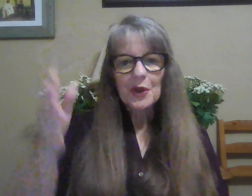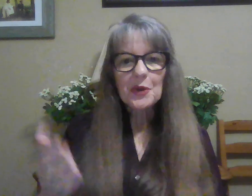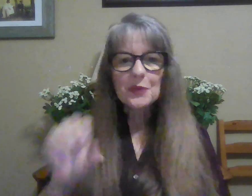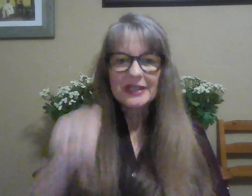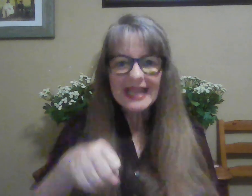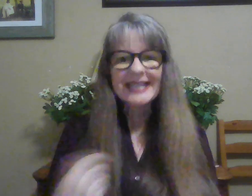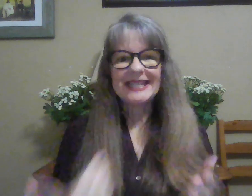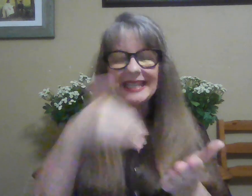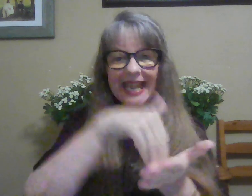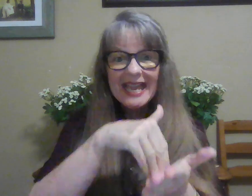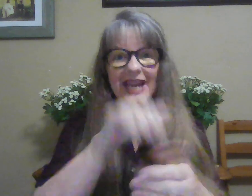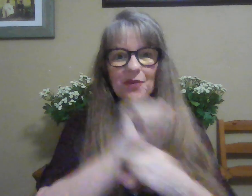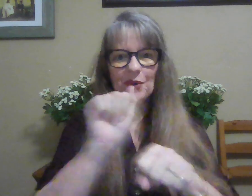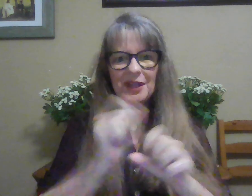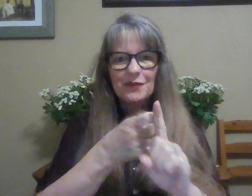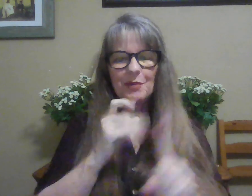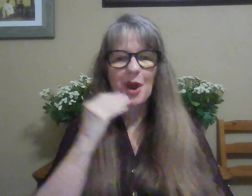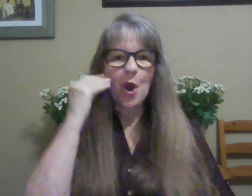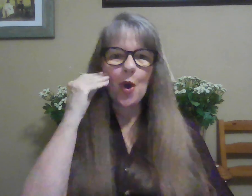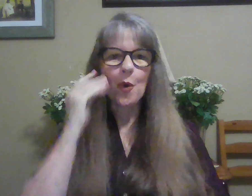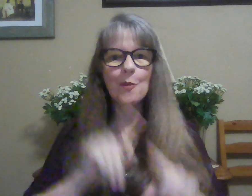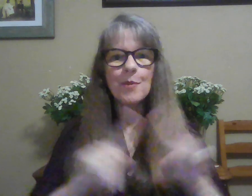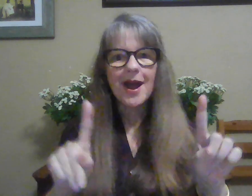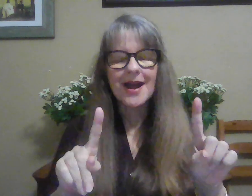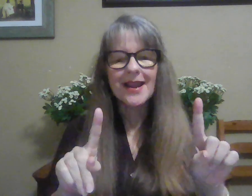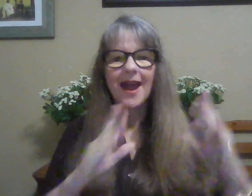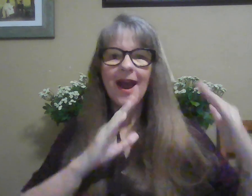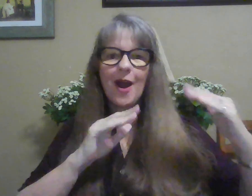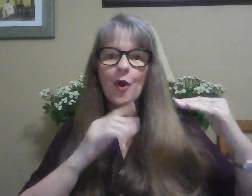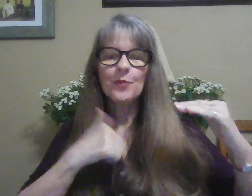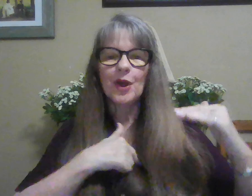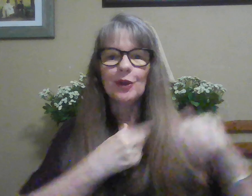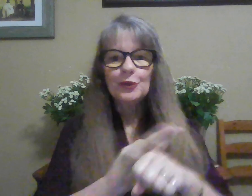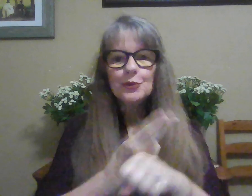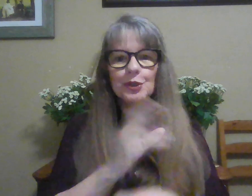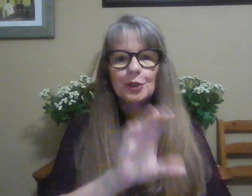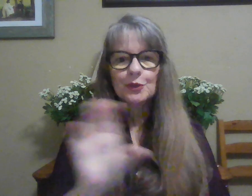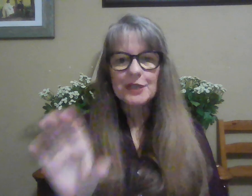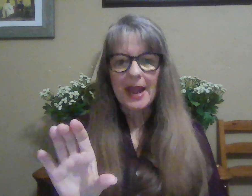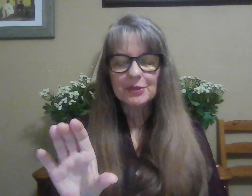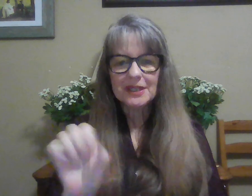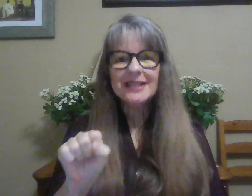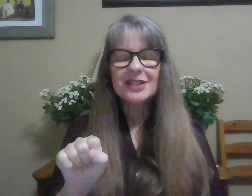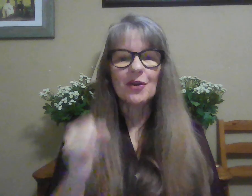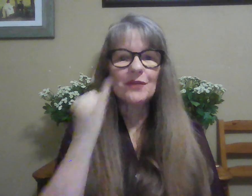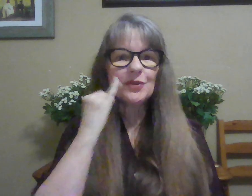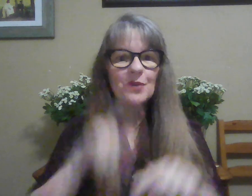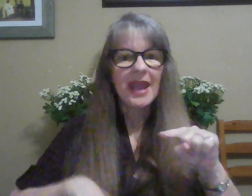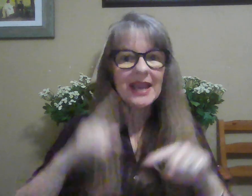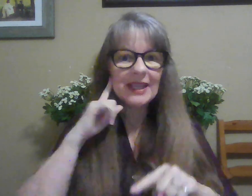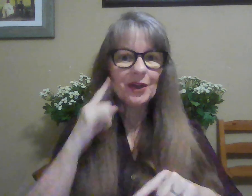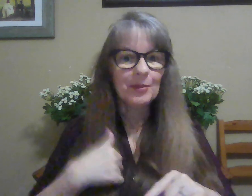Hello, and yes, again, I'm working from home, but I hope y'all use the closed captioning. So if you can't hear